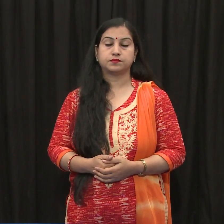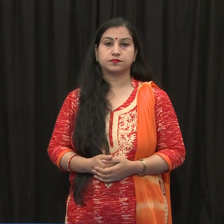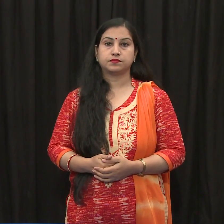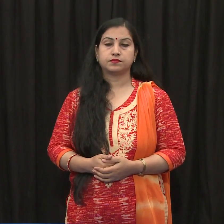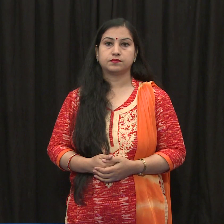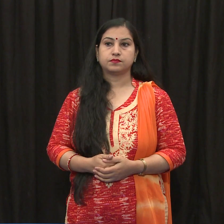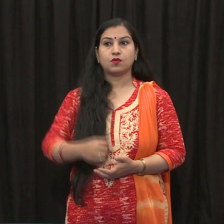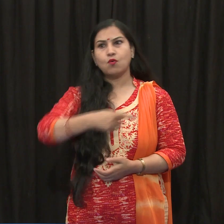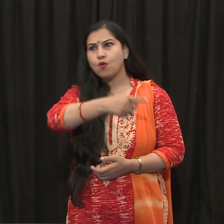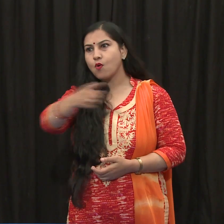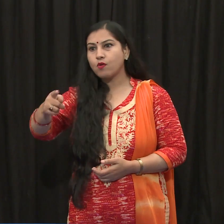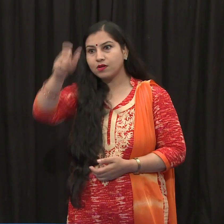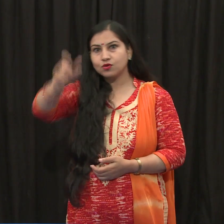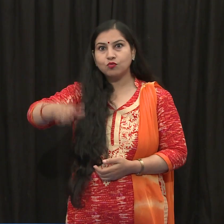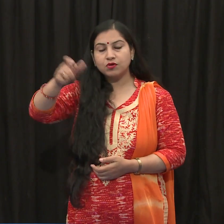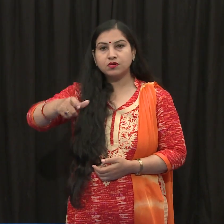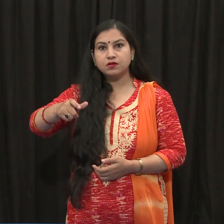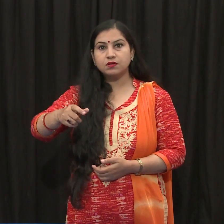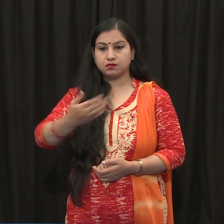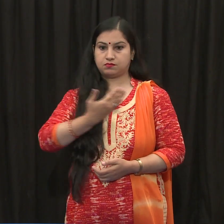fundamental rights and fundamental duties.